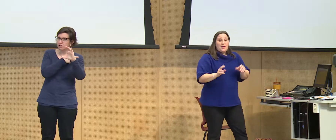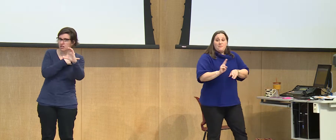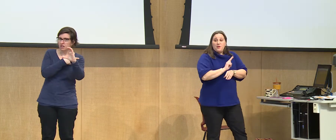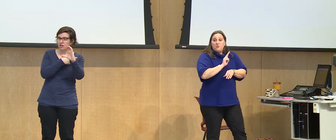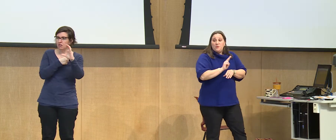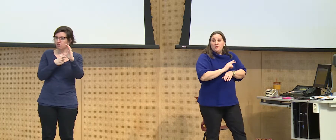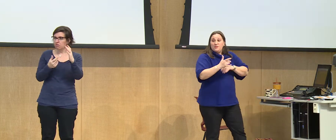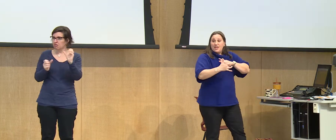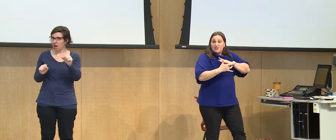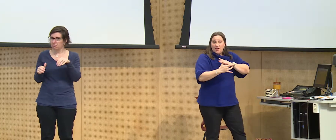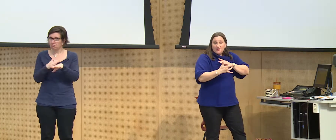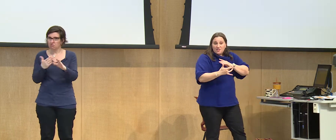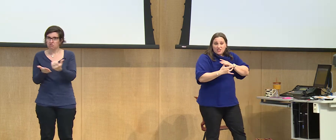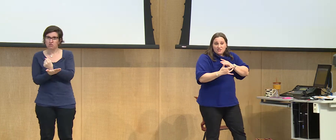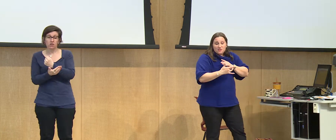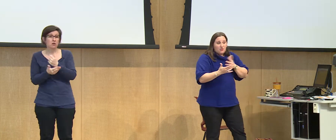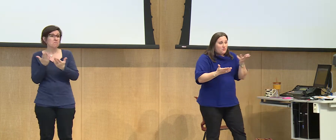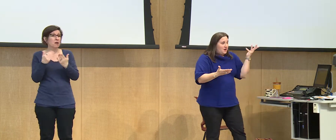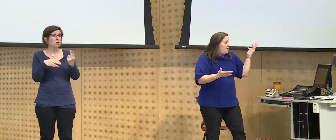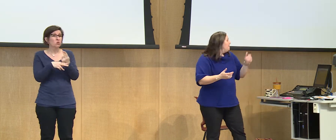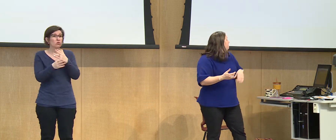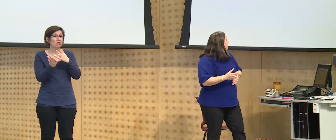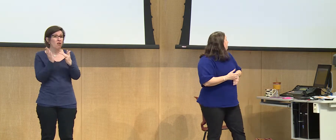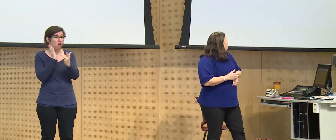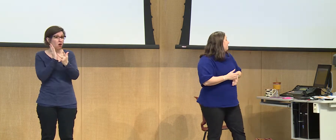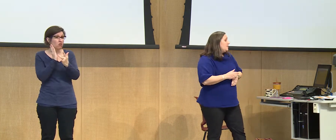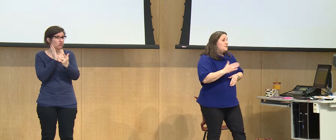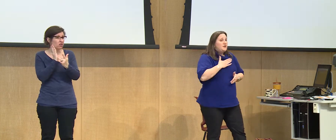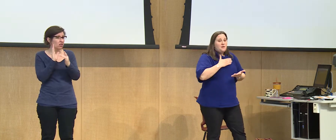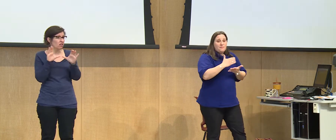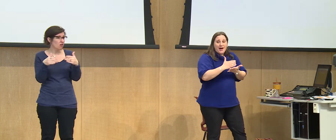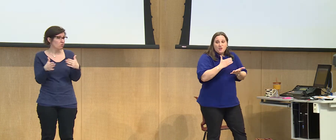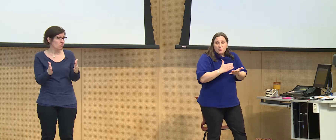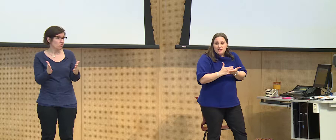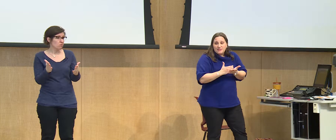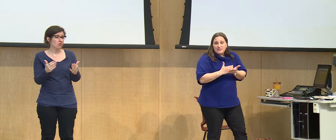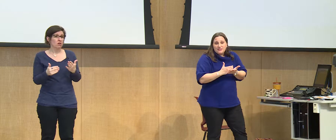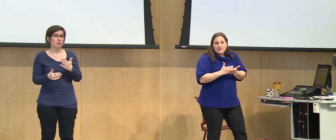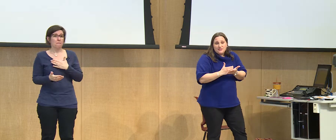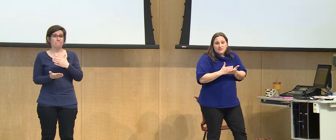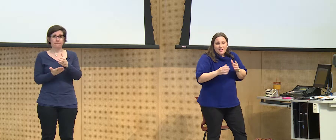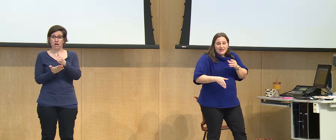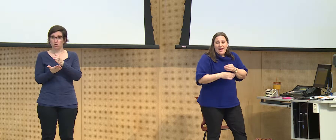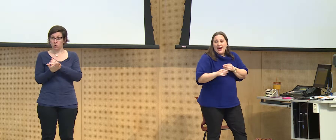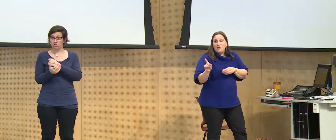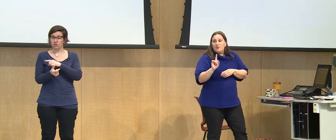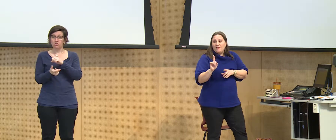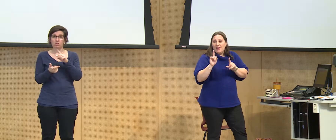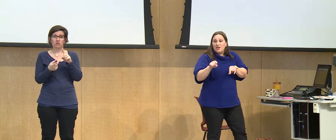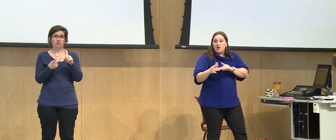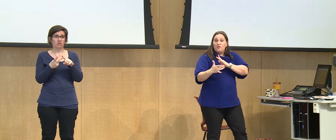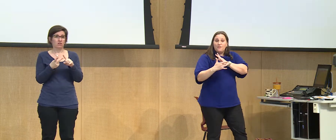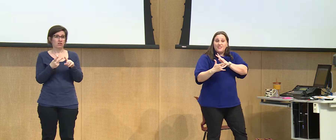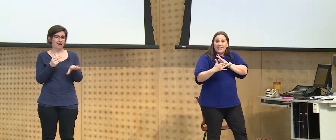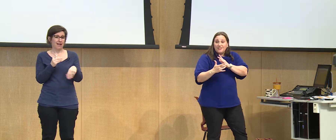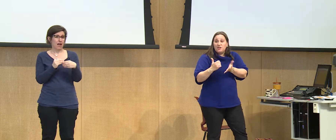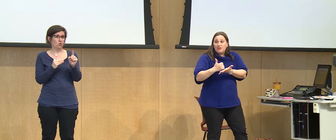Maybe you use technology, so my courses, and add where they can go for technical